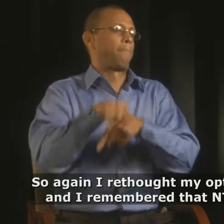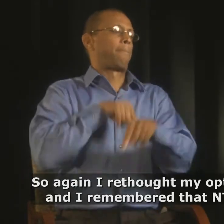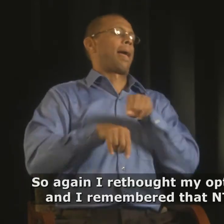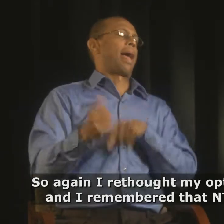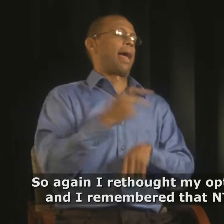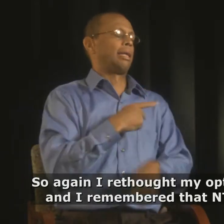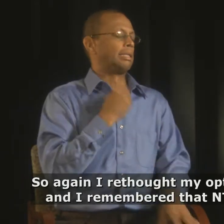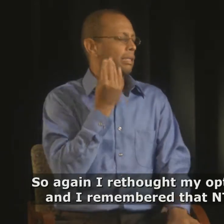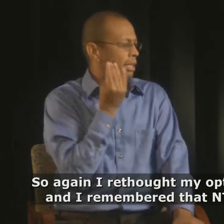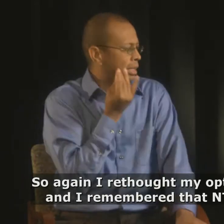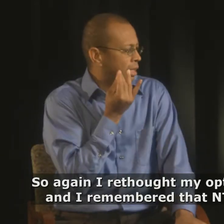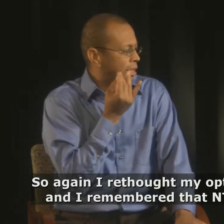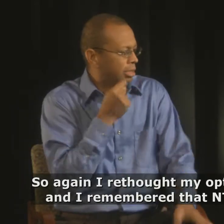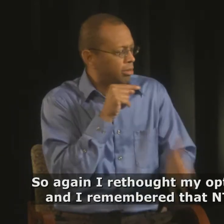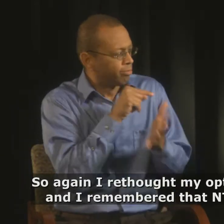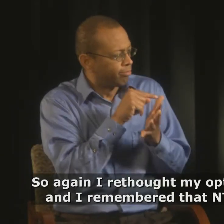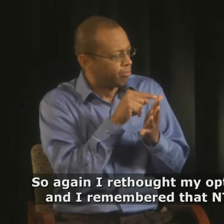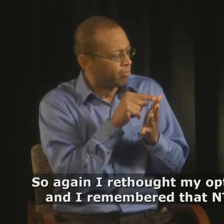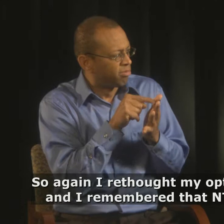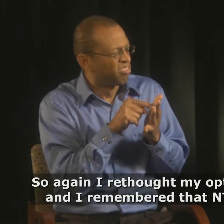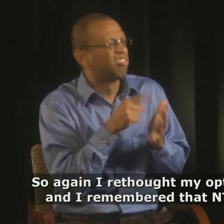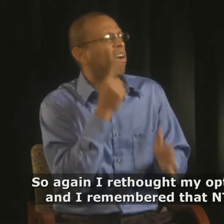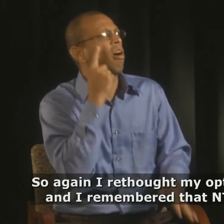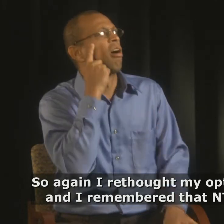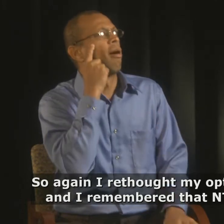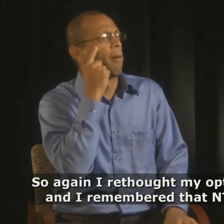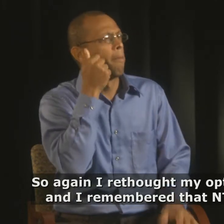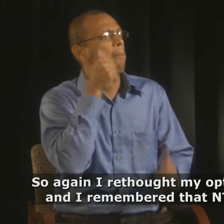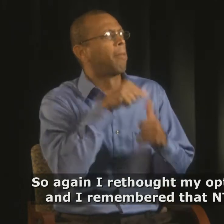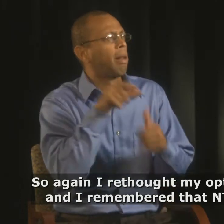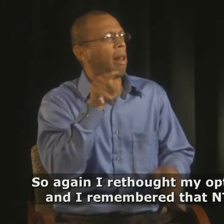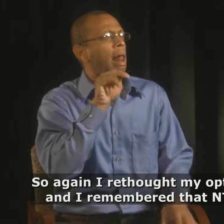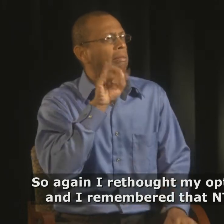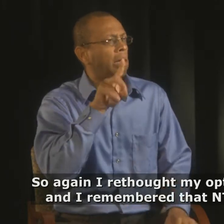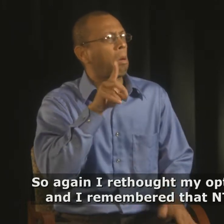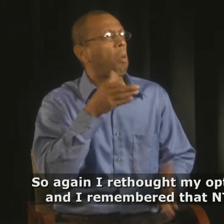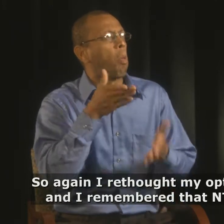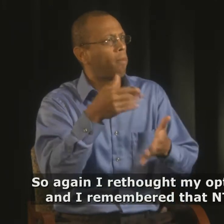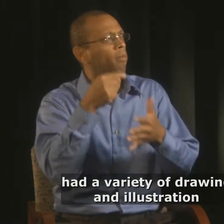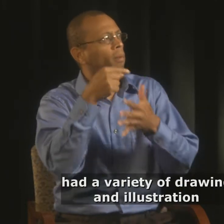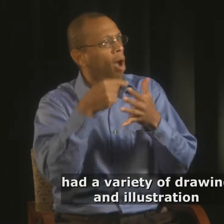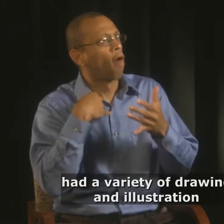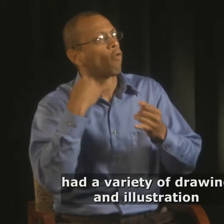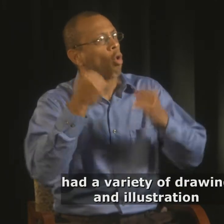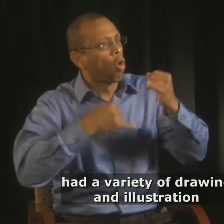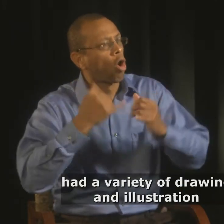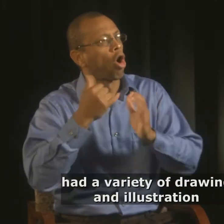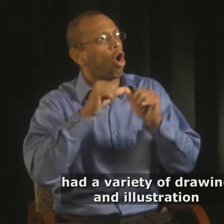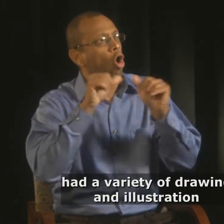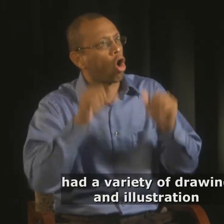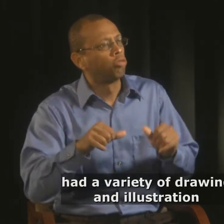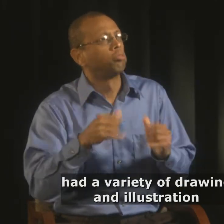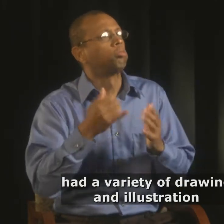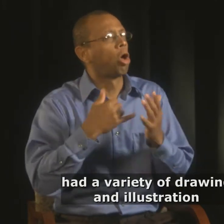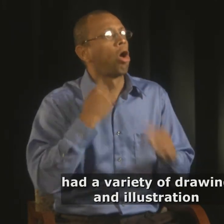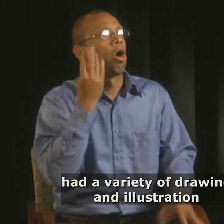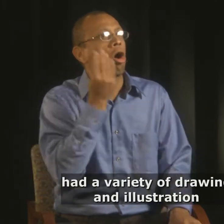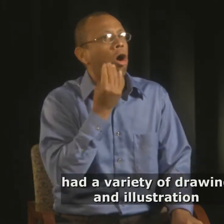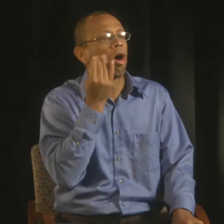So again, I rethought my options, and I remembered that NTID had a variety of drawing and illustration and